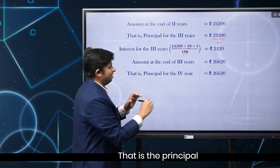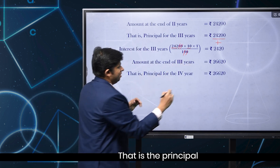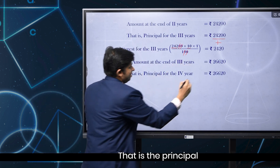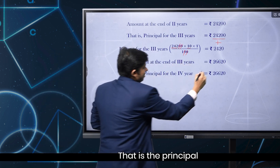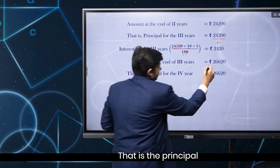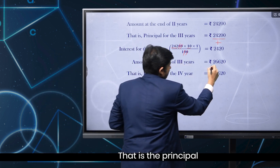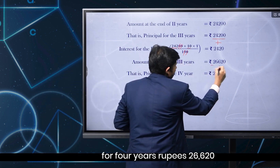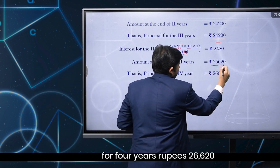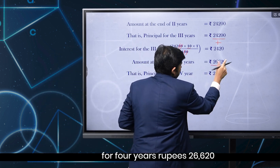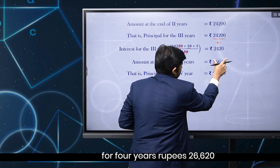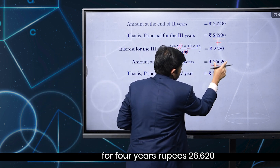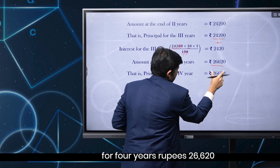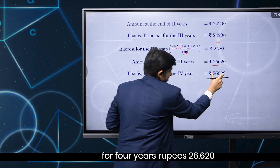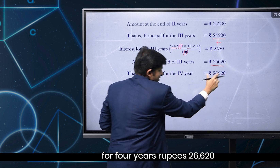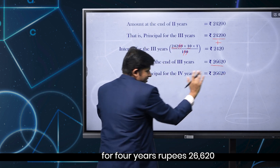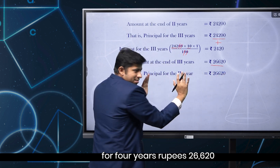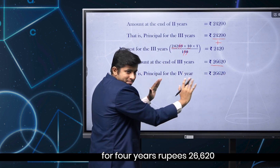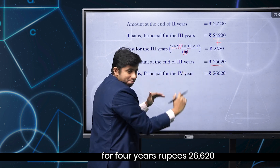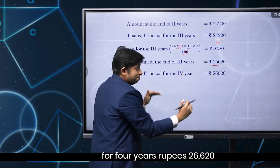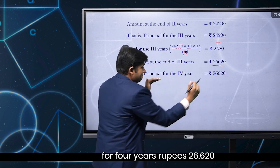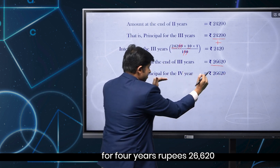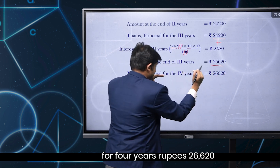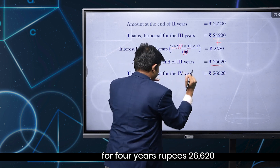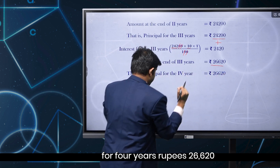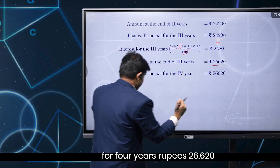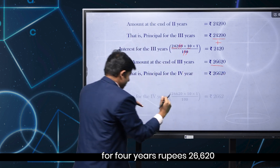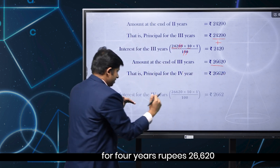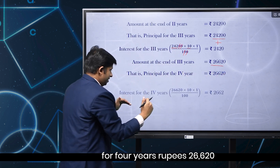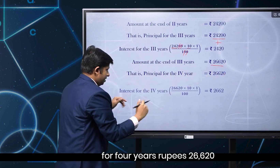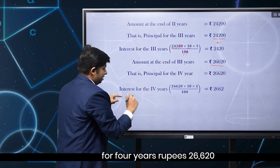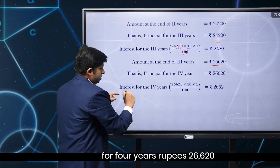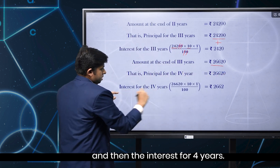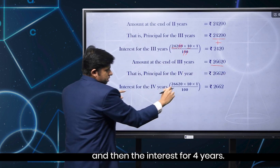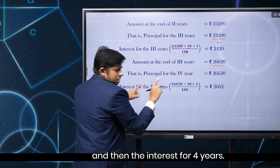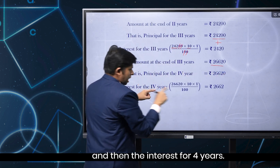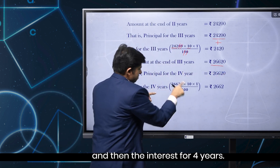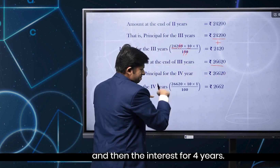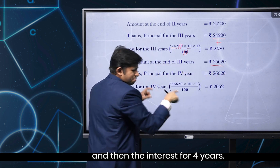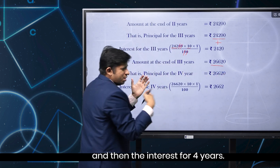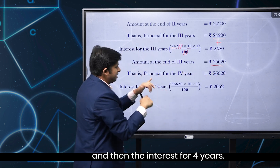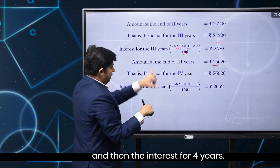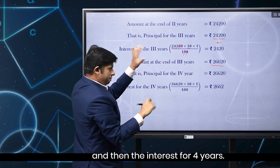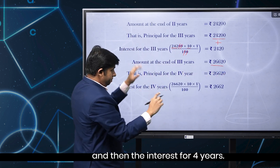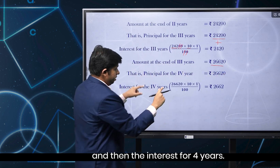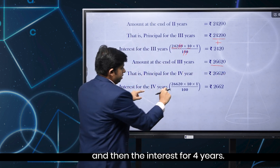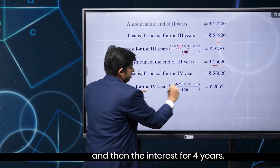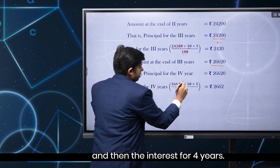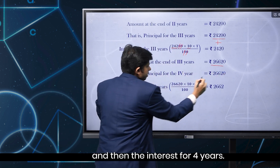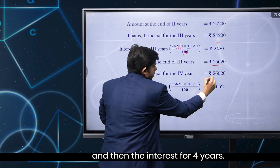is the principal for 4 years, rupees 26,620. And then the interest for 4 years.